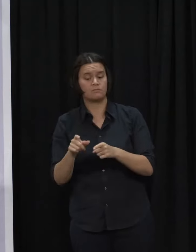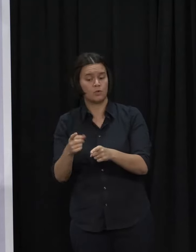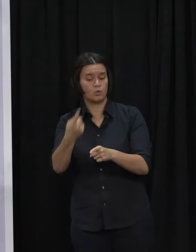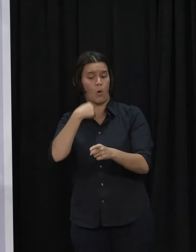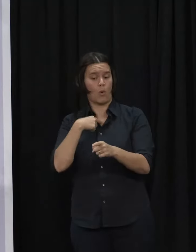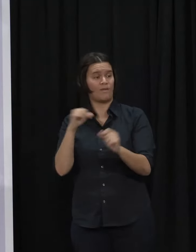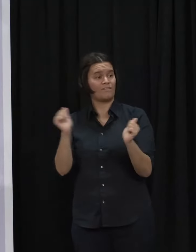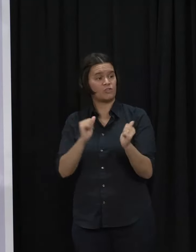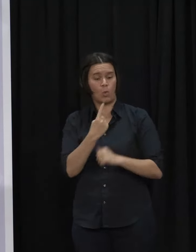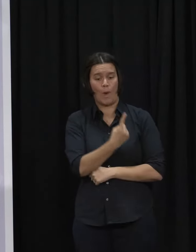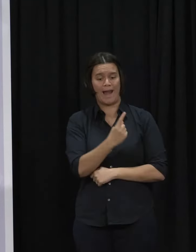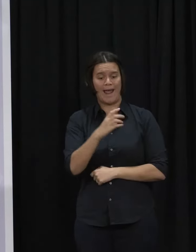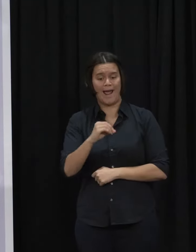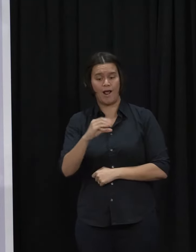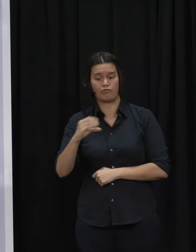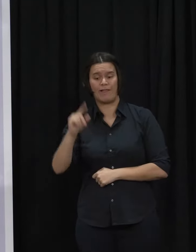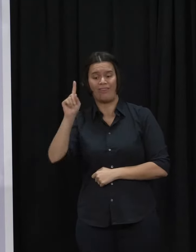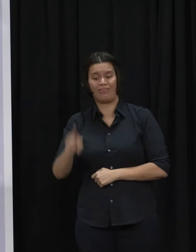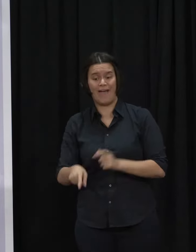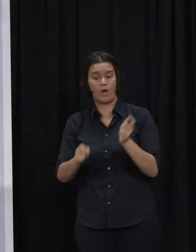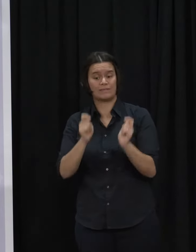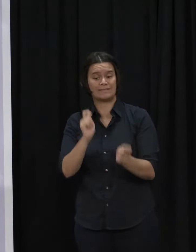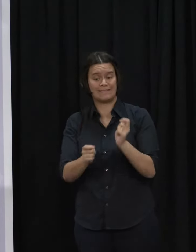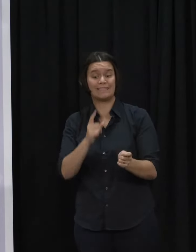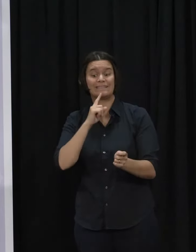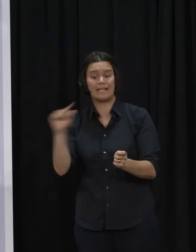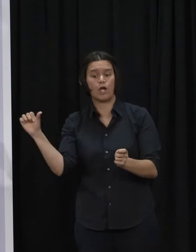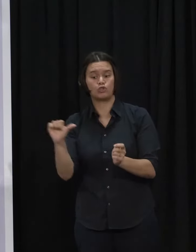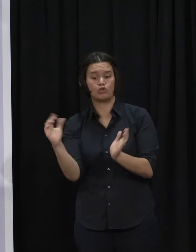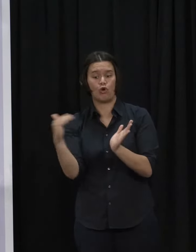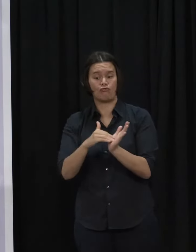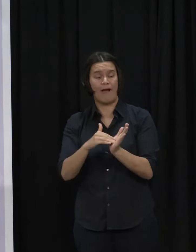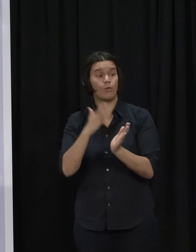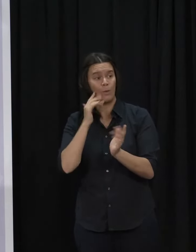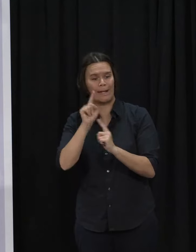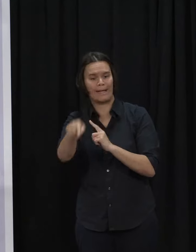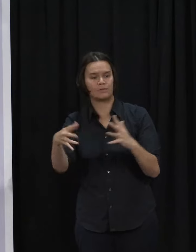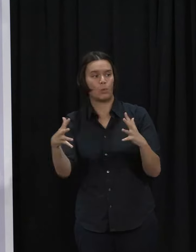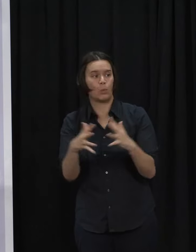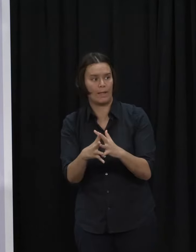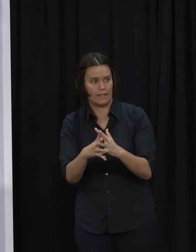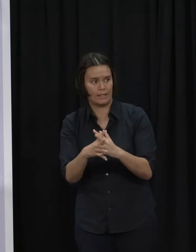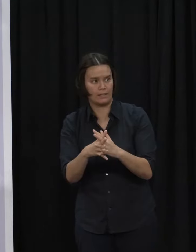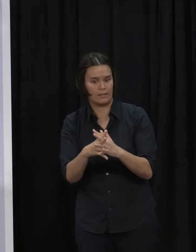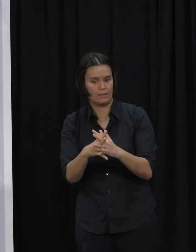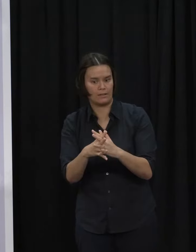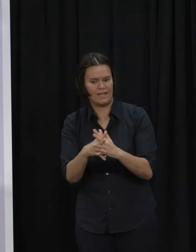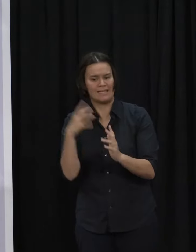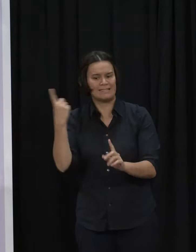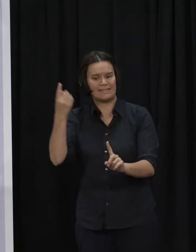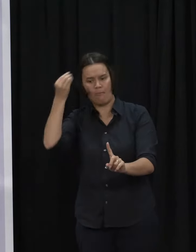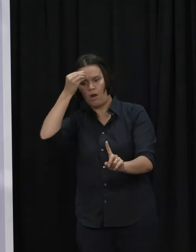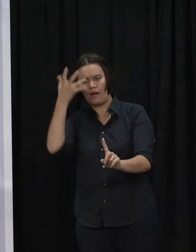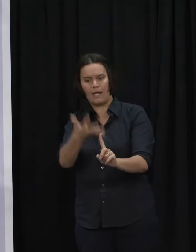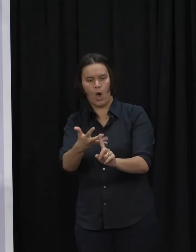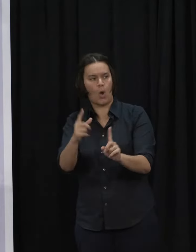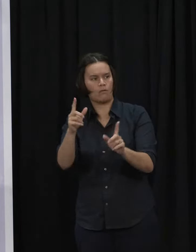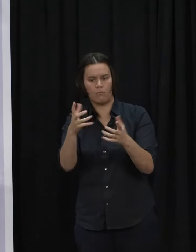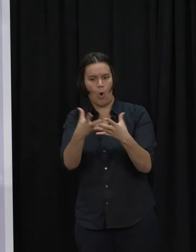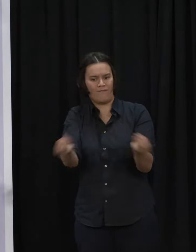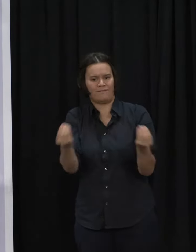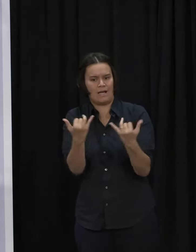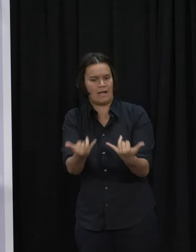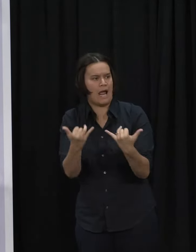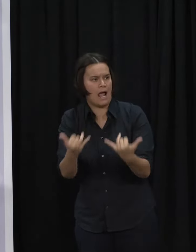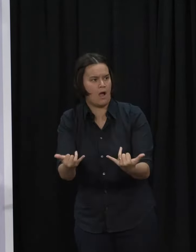100,000 tests due to arrive next week. Their supplier calls them, they say it's cancelled. No one from the government's talked to them. Have you actually gone out to these businesses who have forward orders of quite